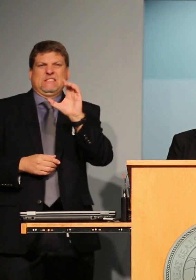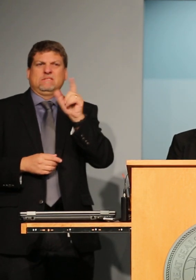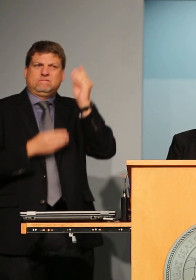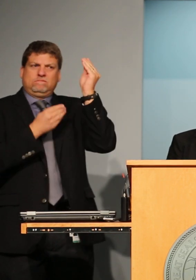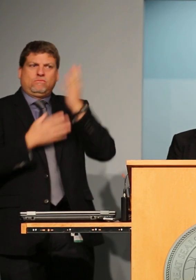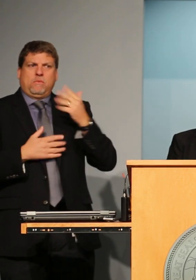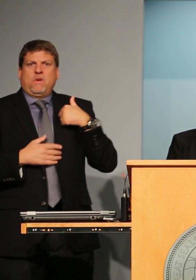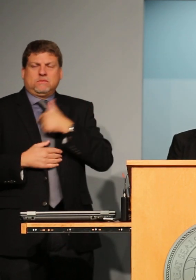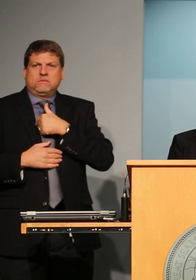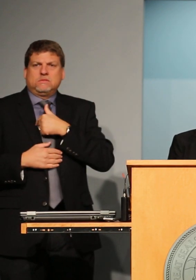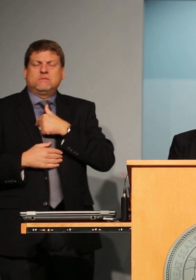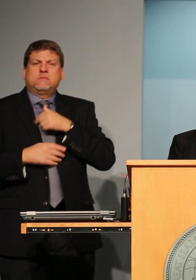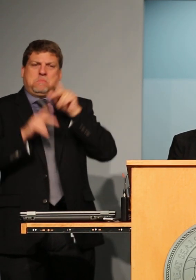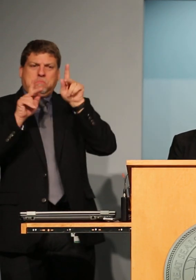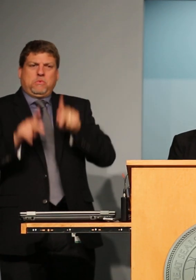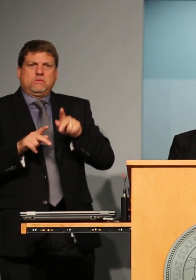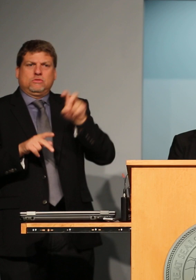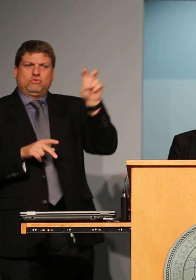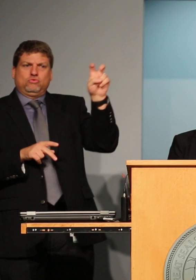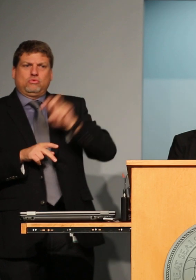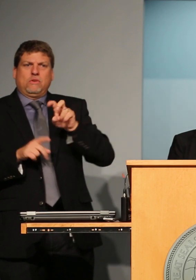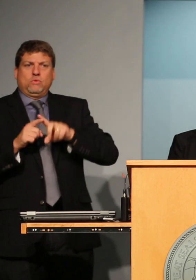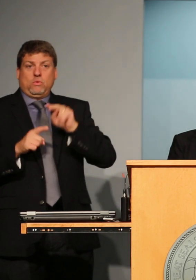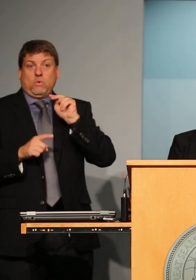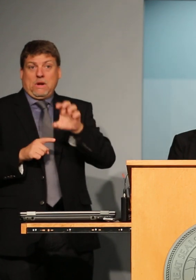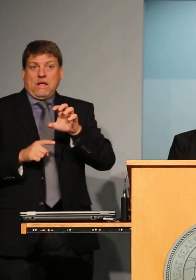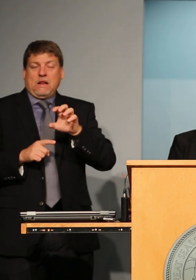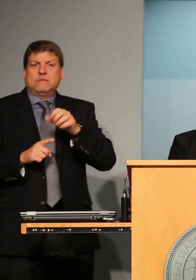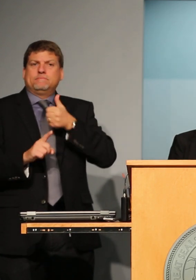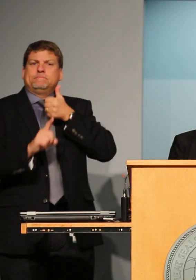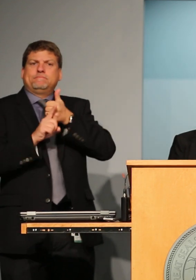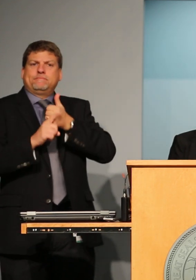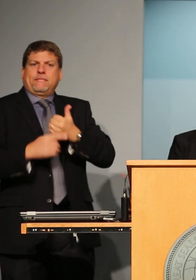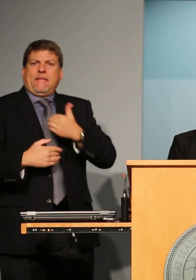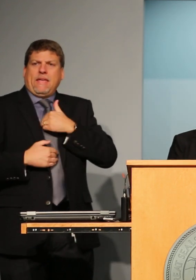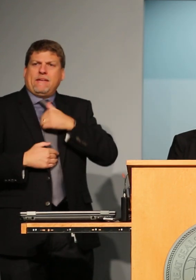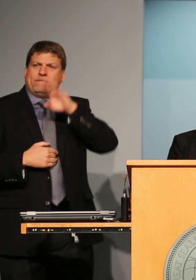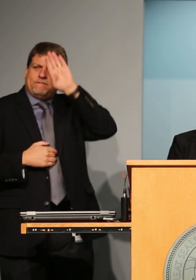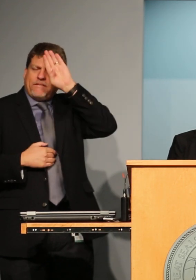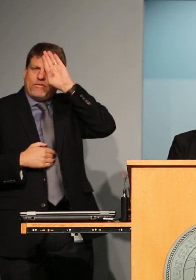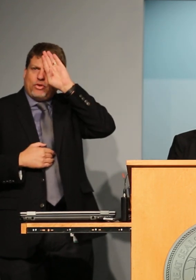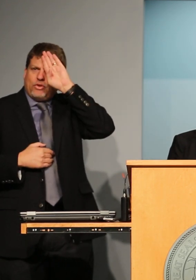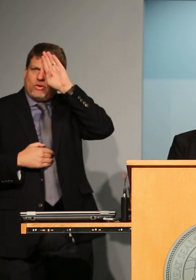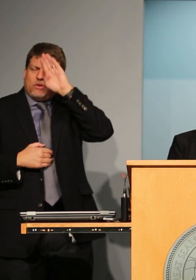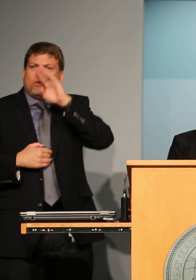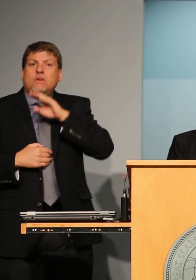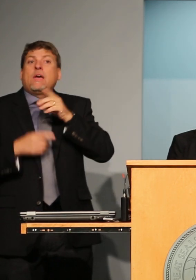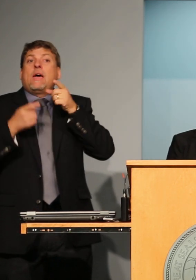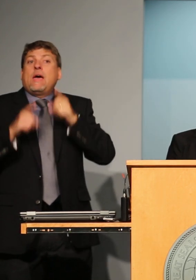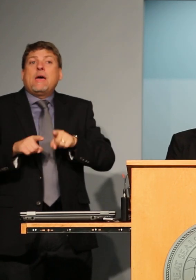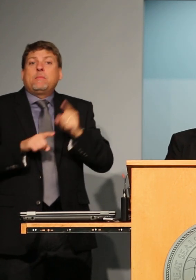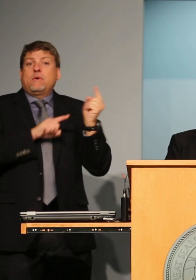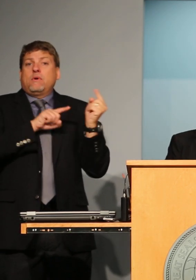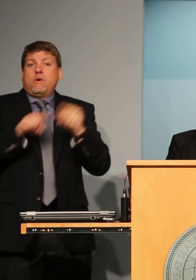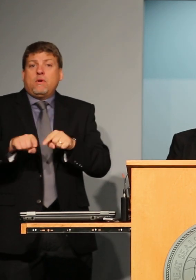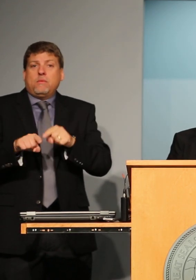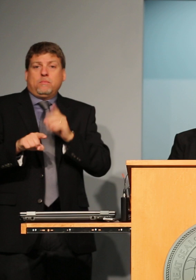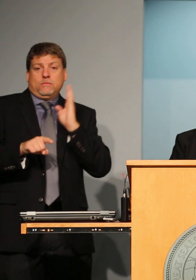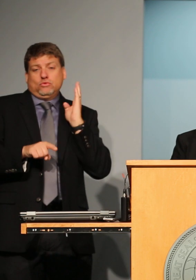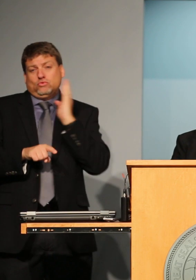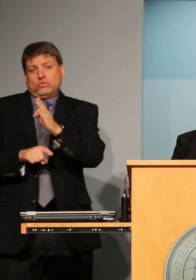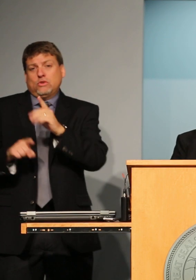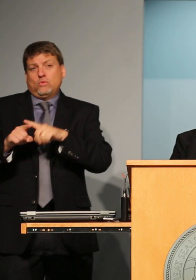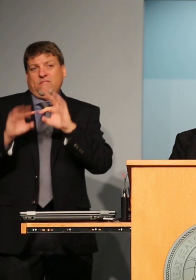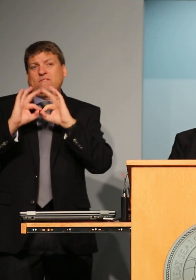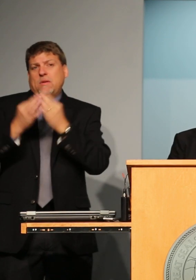this morning. The traveler arrived in North Carolina yesterday morning and went directly to his family's home.